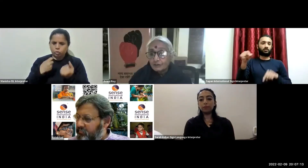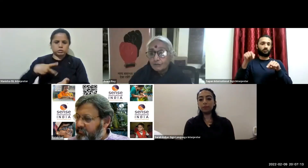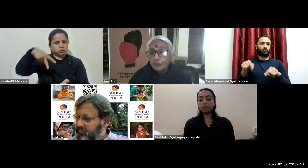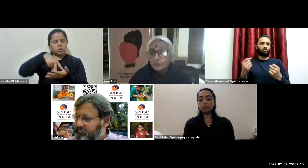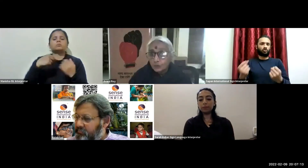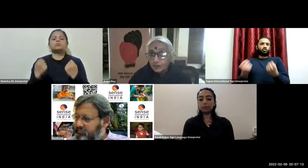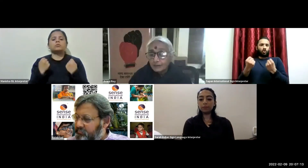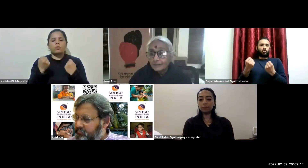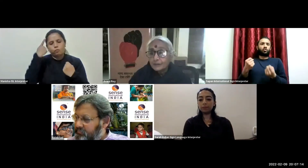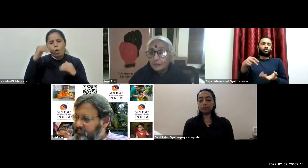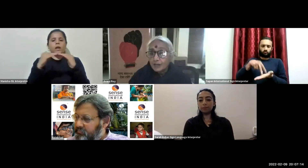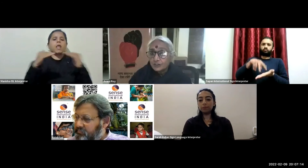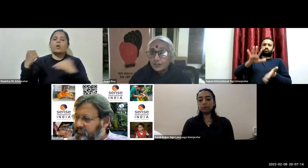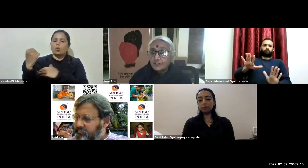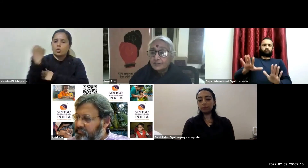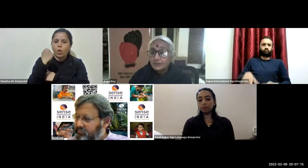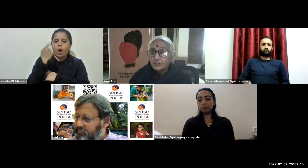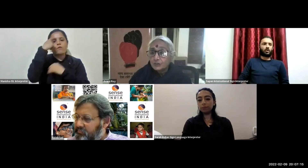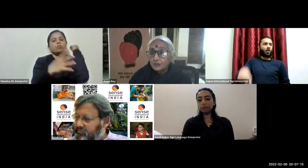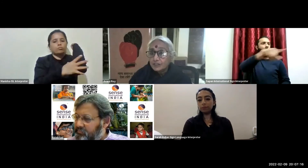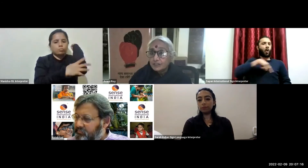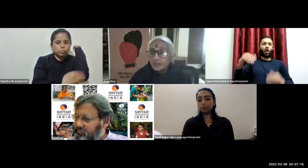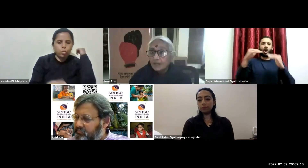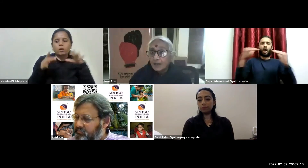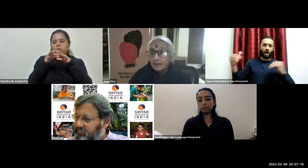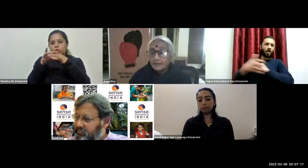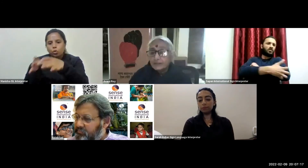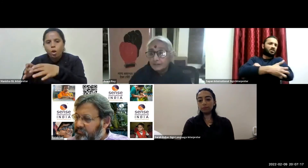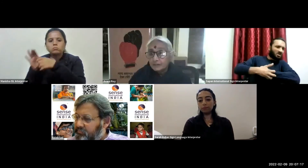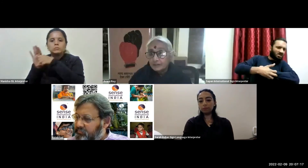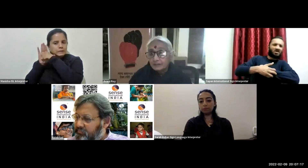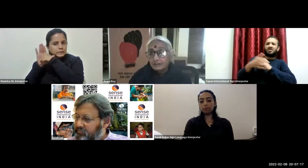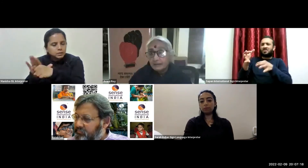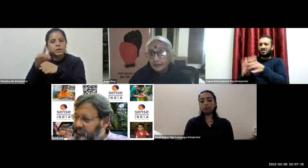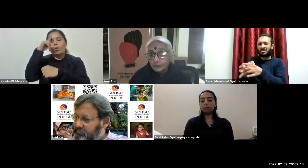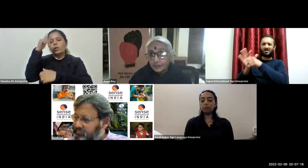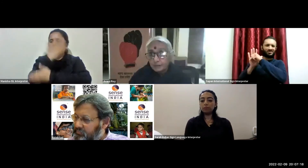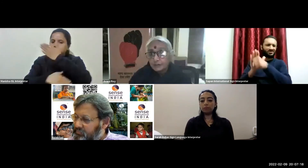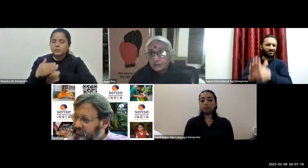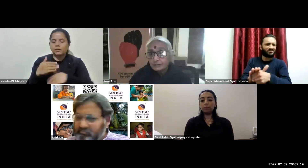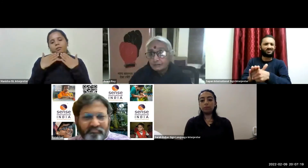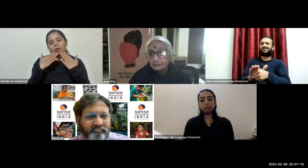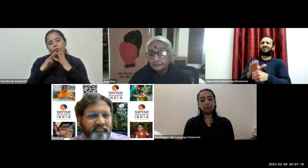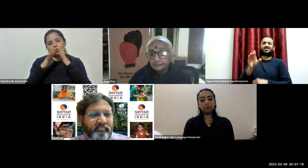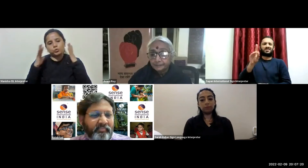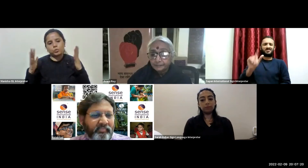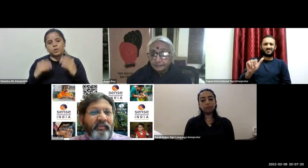rights for the poor, the marginalized, the discriminated, and the disabled. Thank you very much.